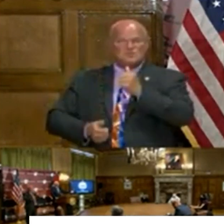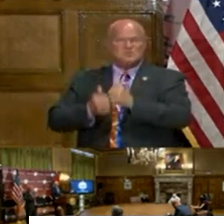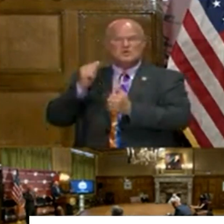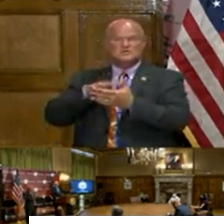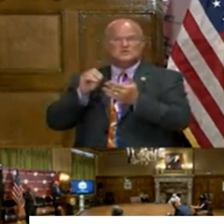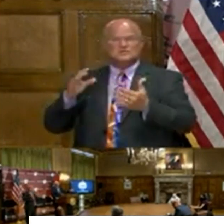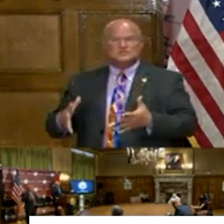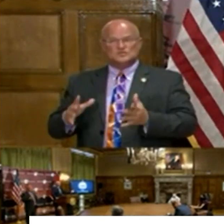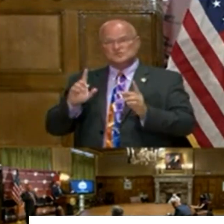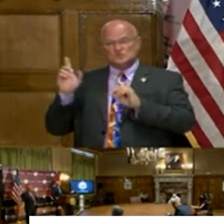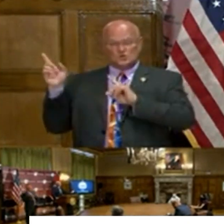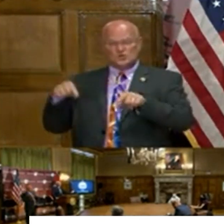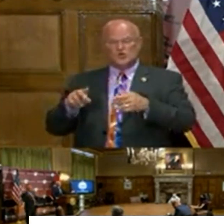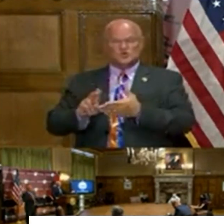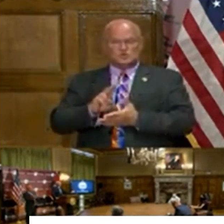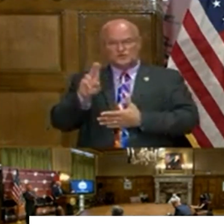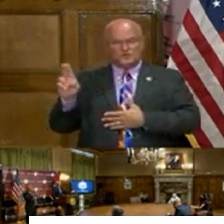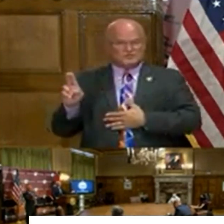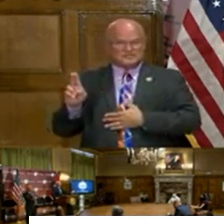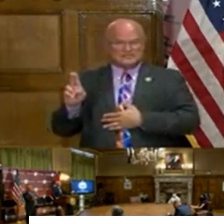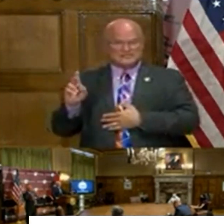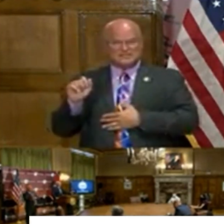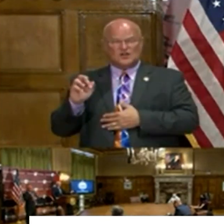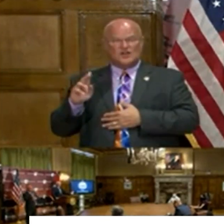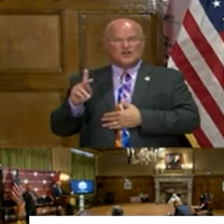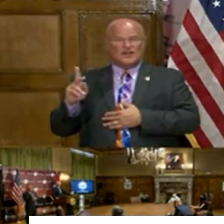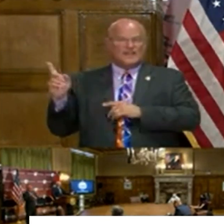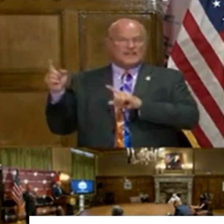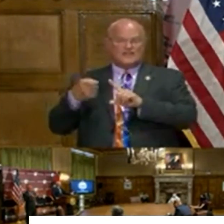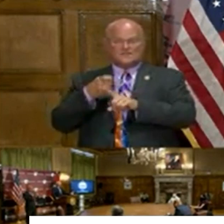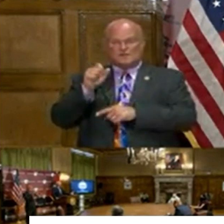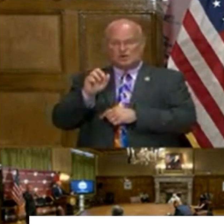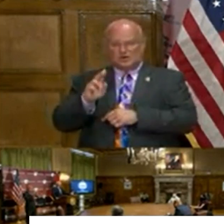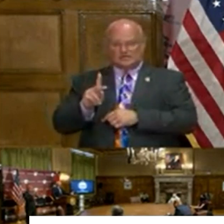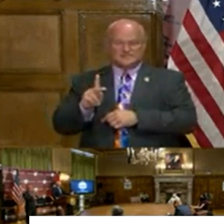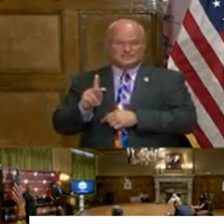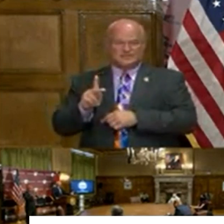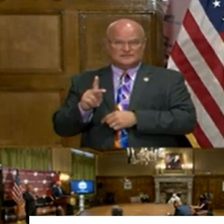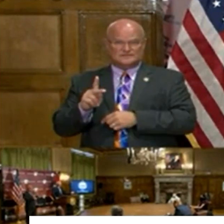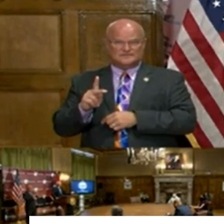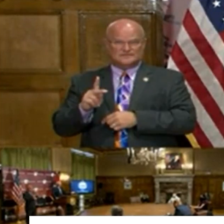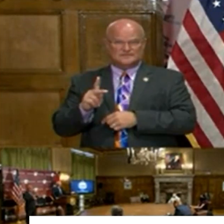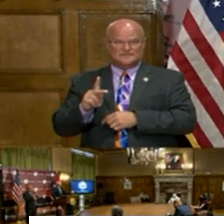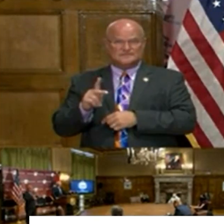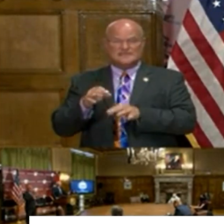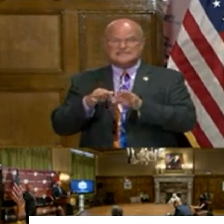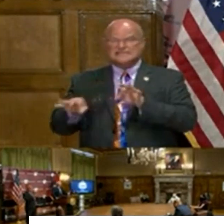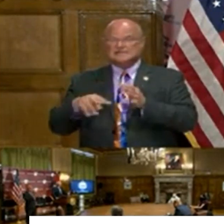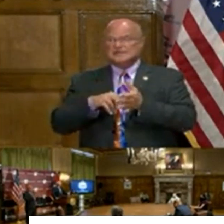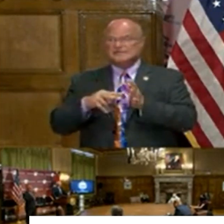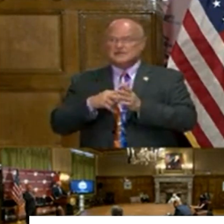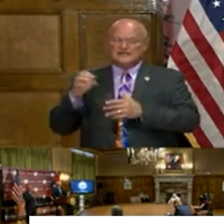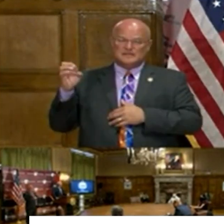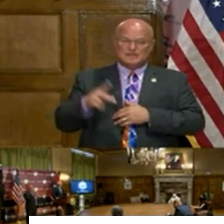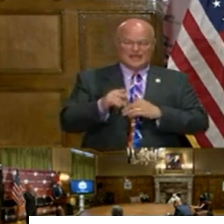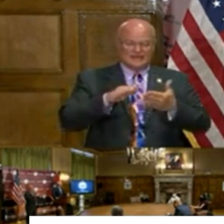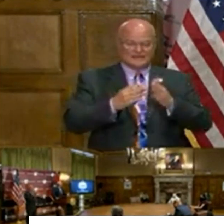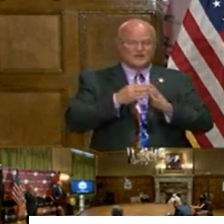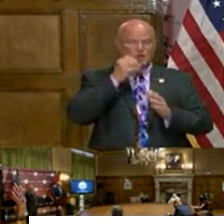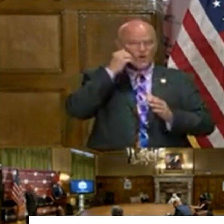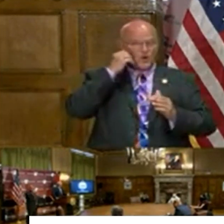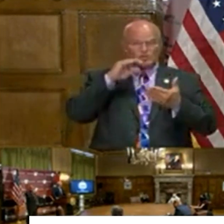majority of students that go to our universities in Arkansas that come from Arkansas, it simply means they're back in their